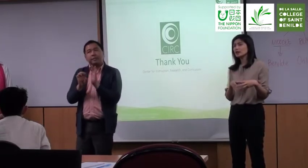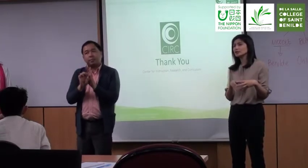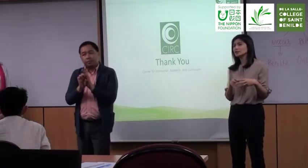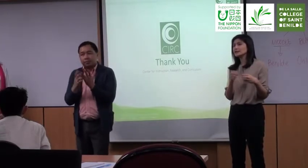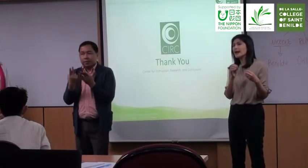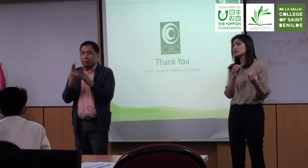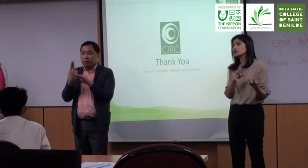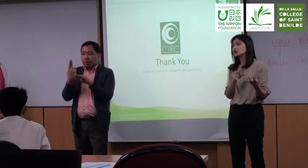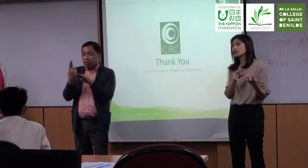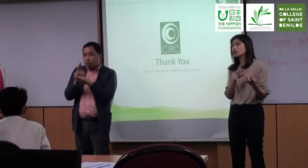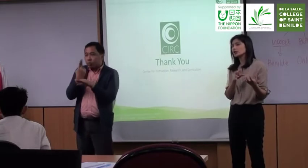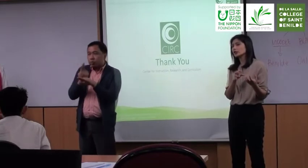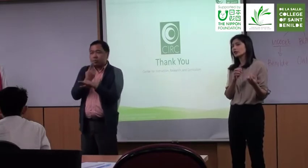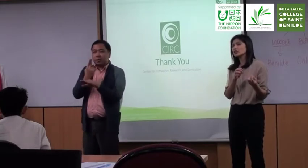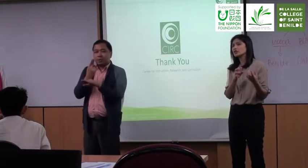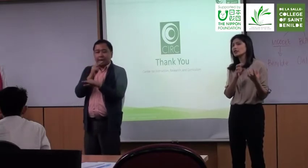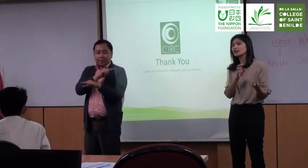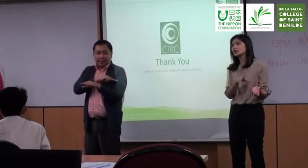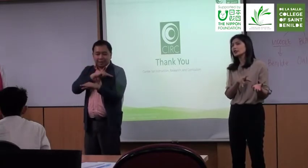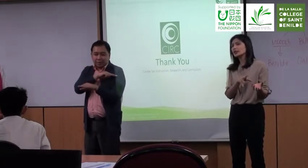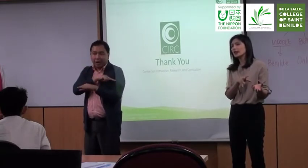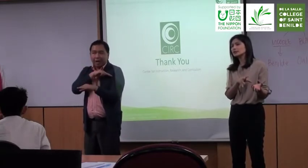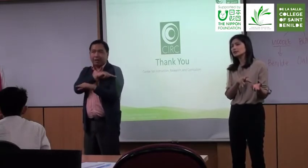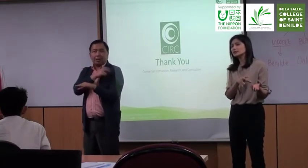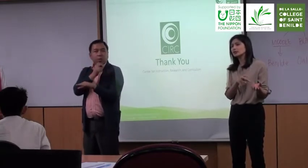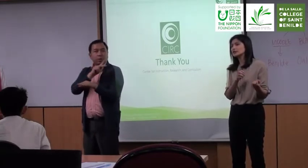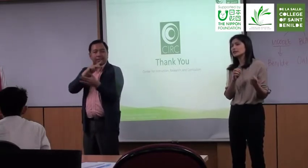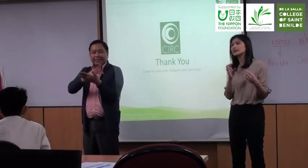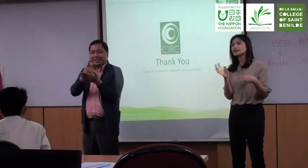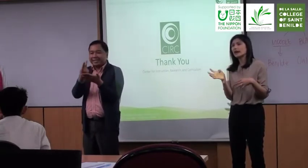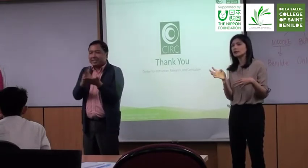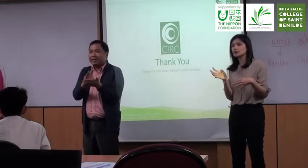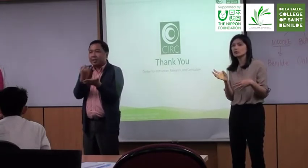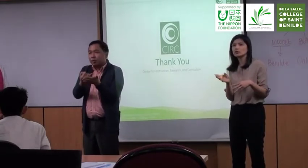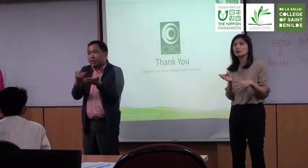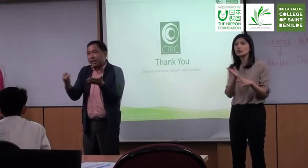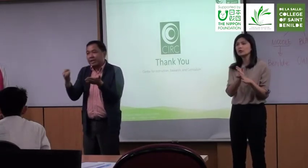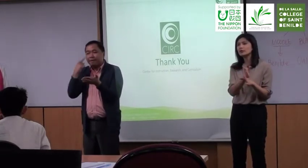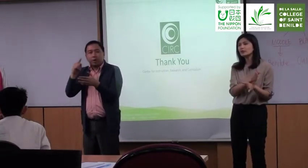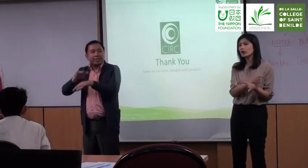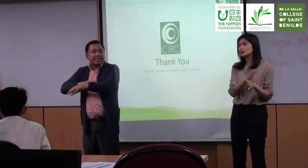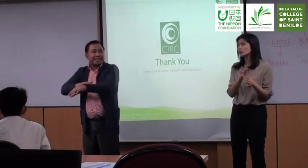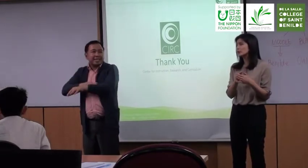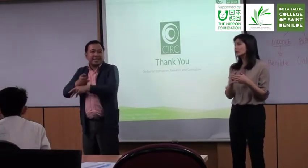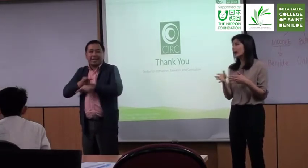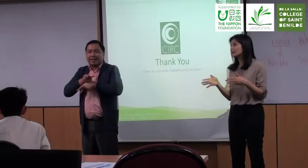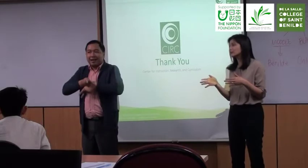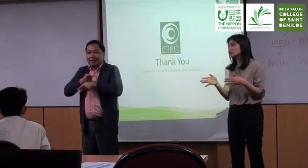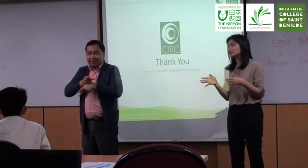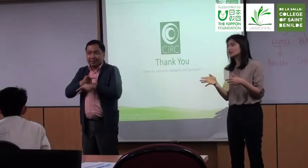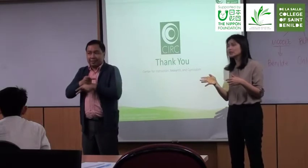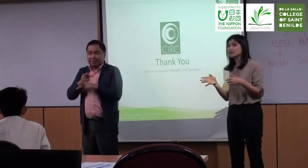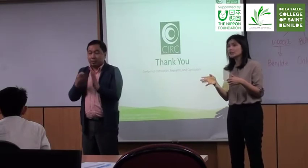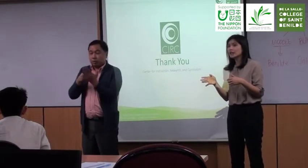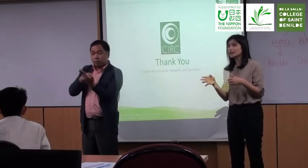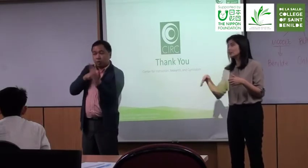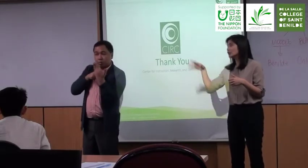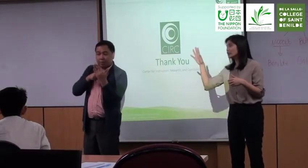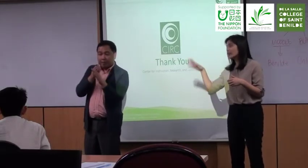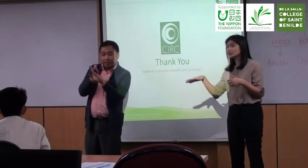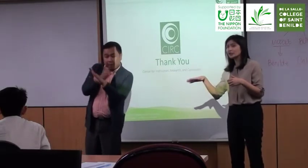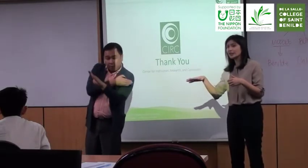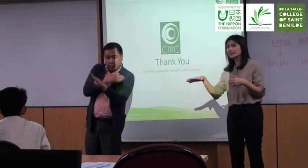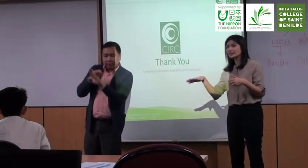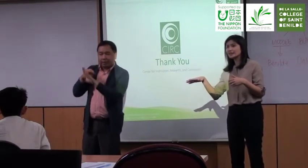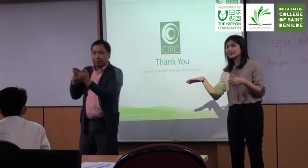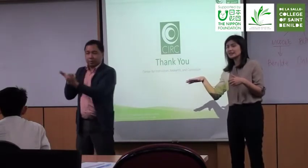use natural or kitchen ingredient for skincare. So show me your before, show me your after, and then